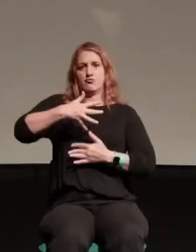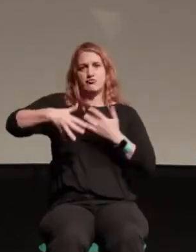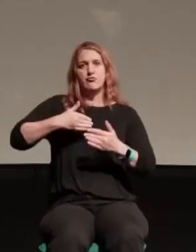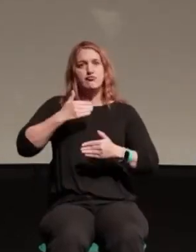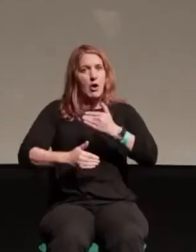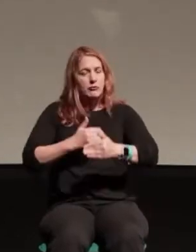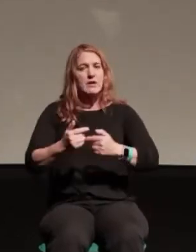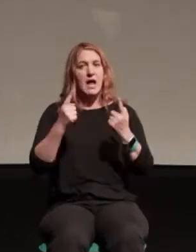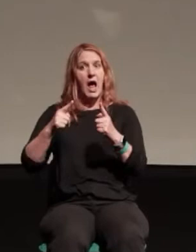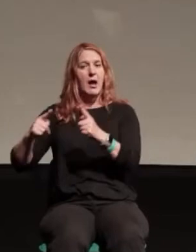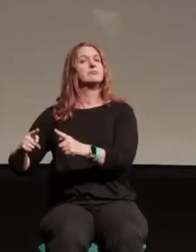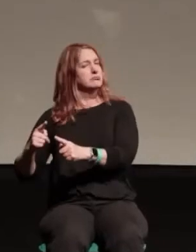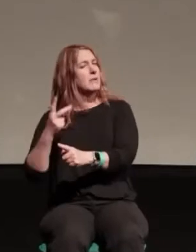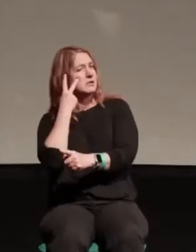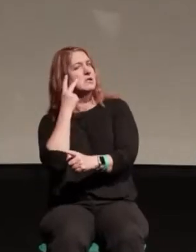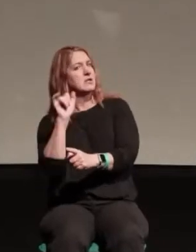to see it, you know, from